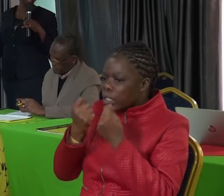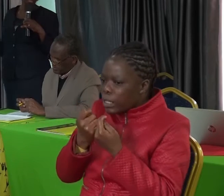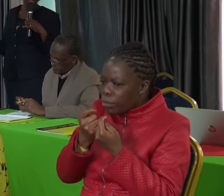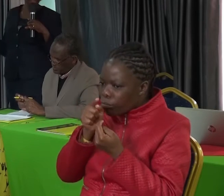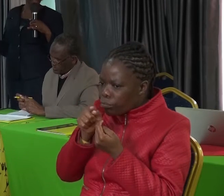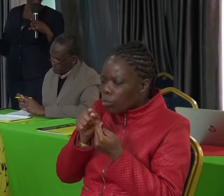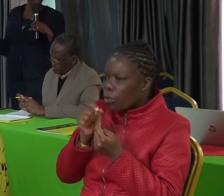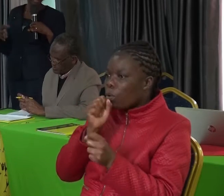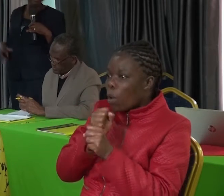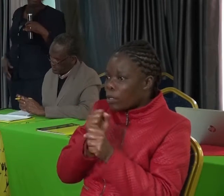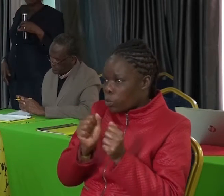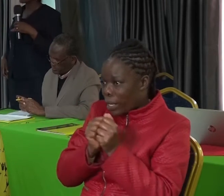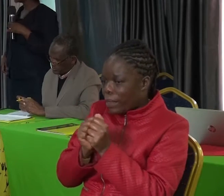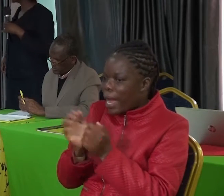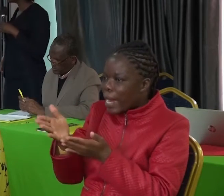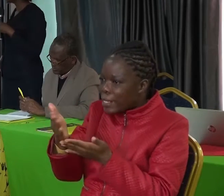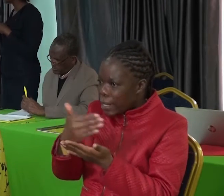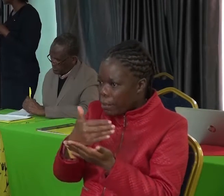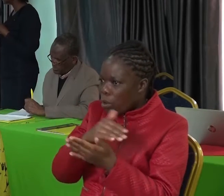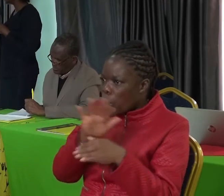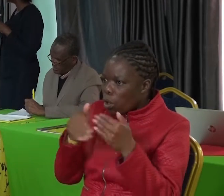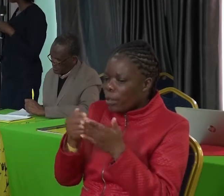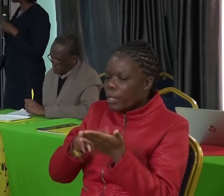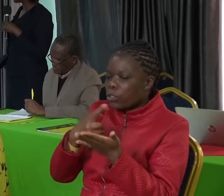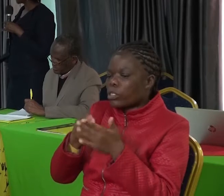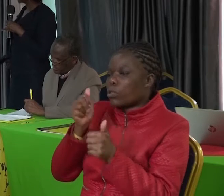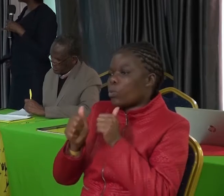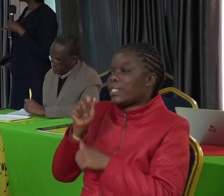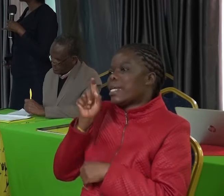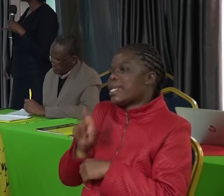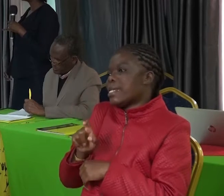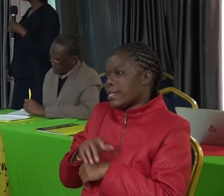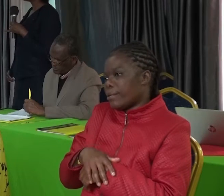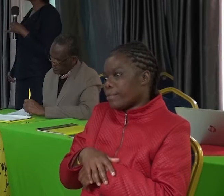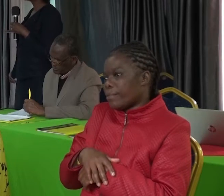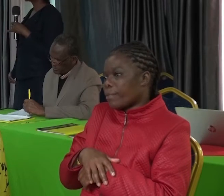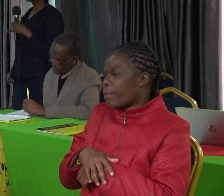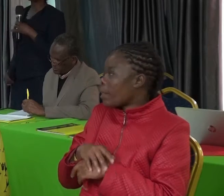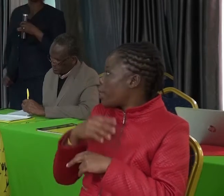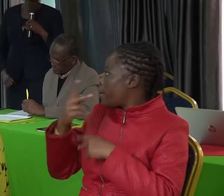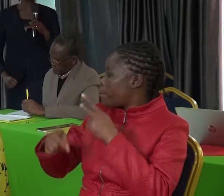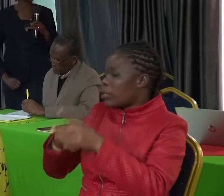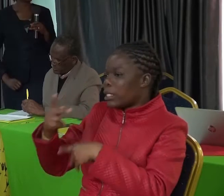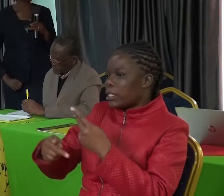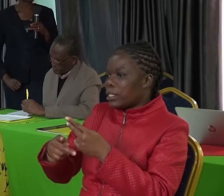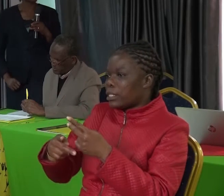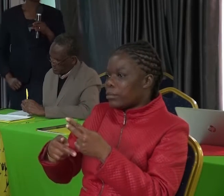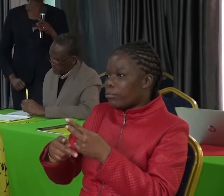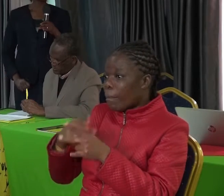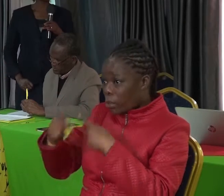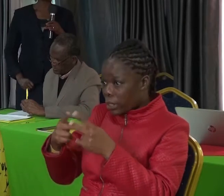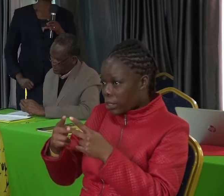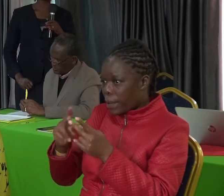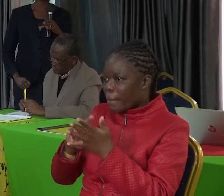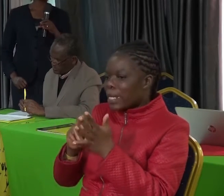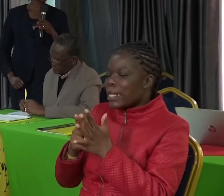worked and they assemble the resources they need. The process is technology driven. You know, when